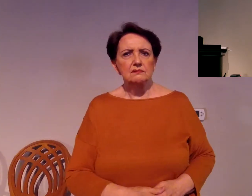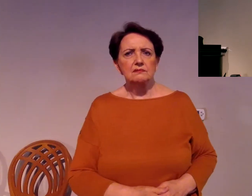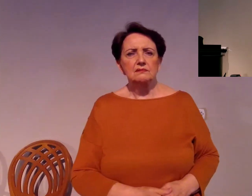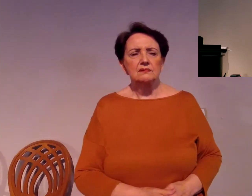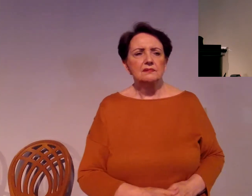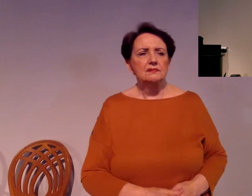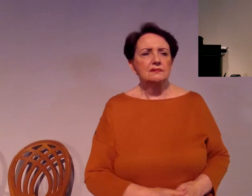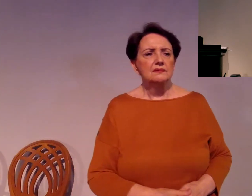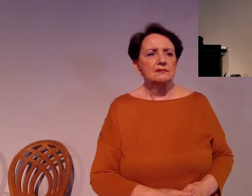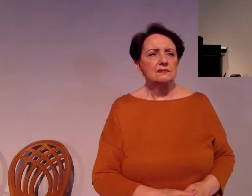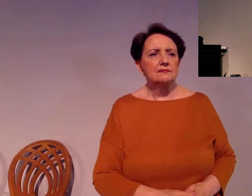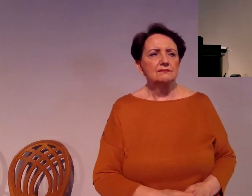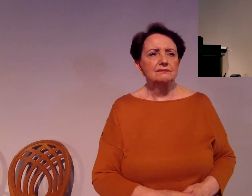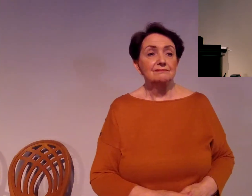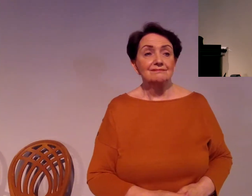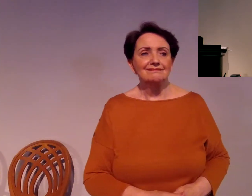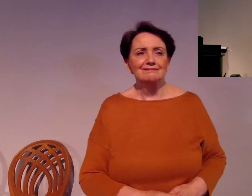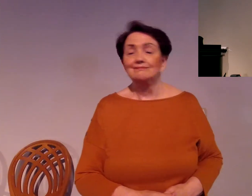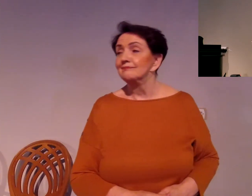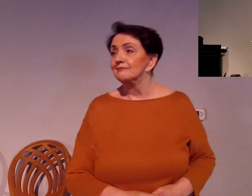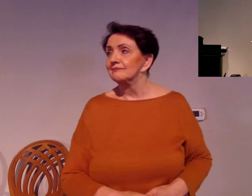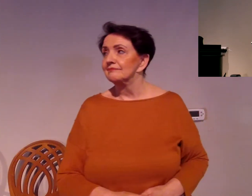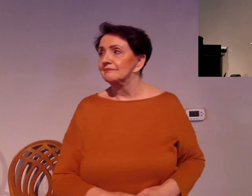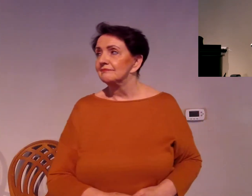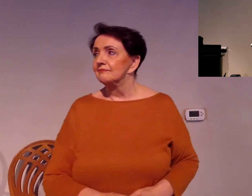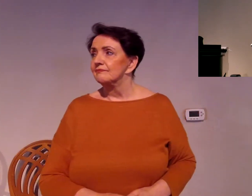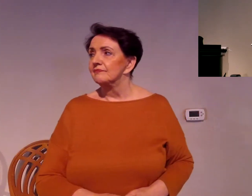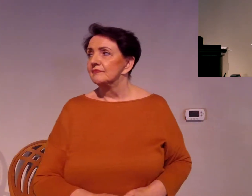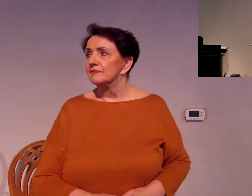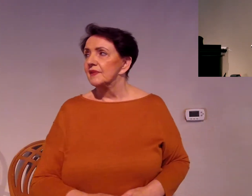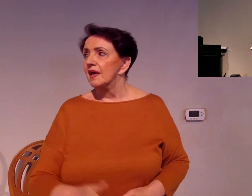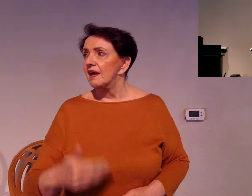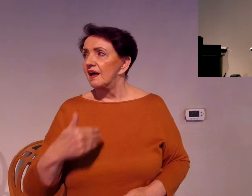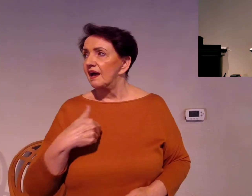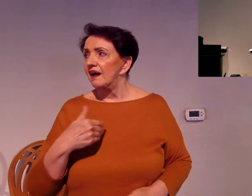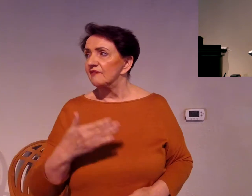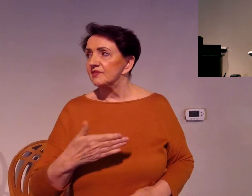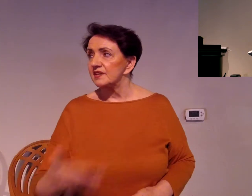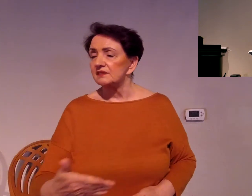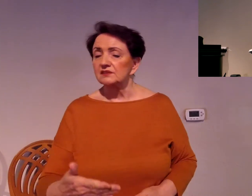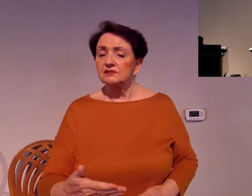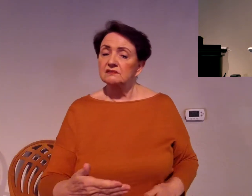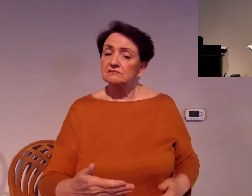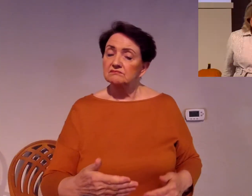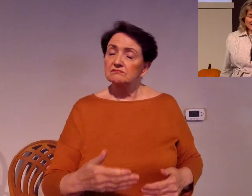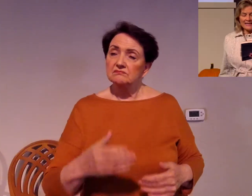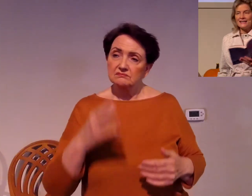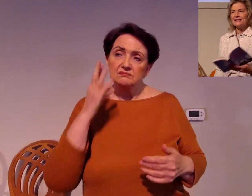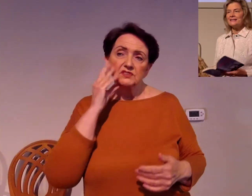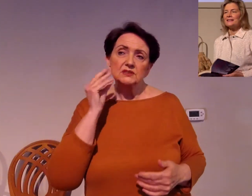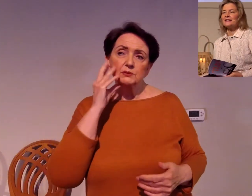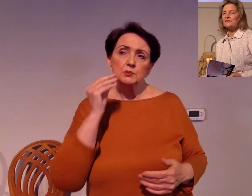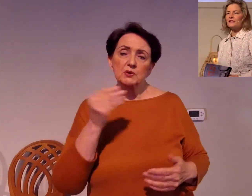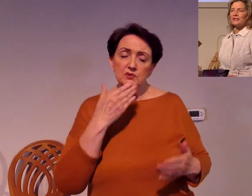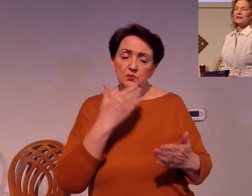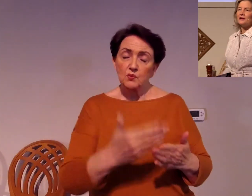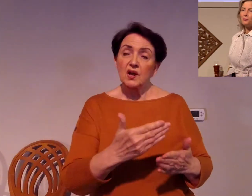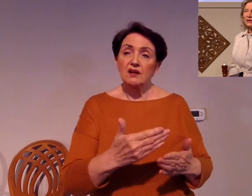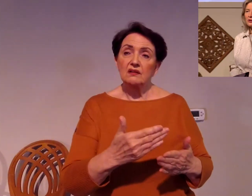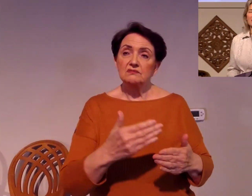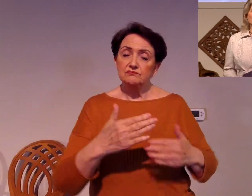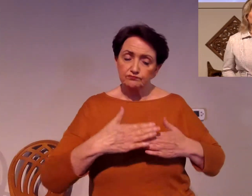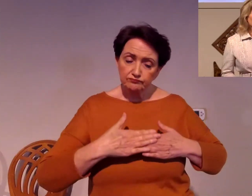And here's the clincher. Have things go well for any